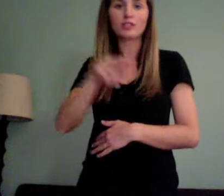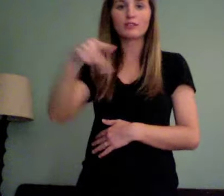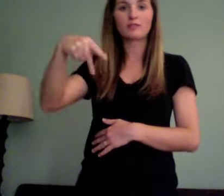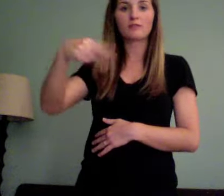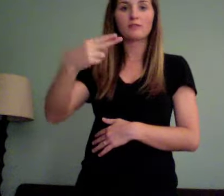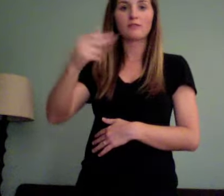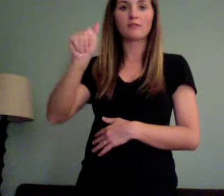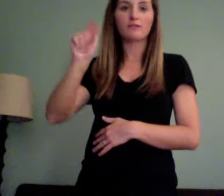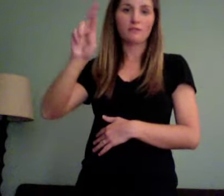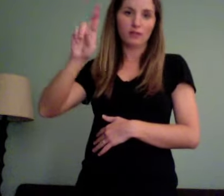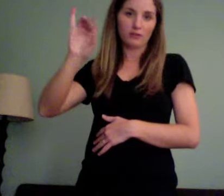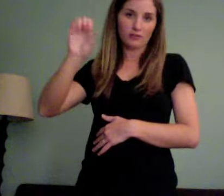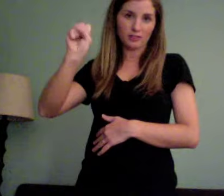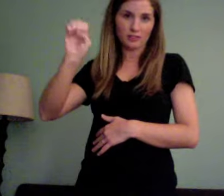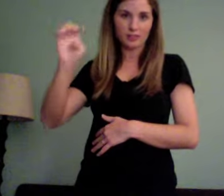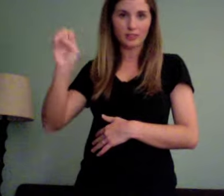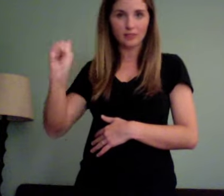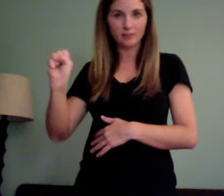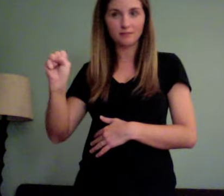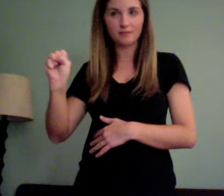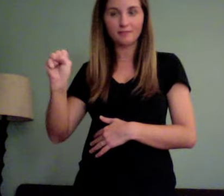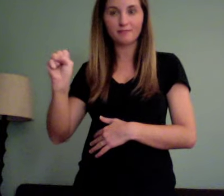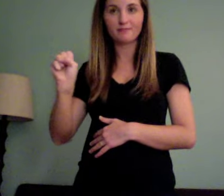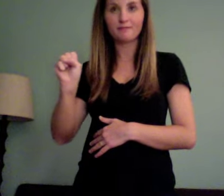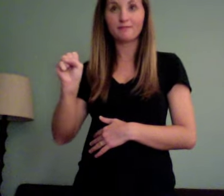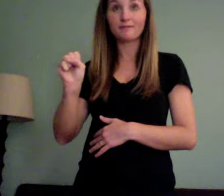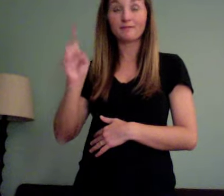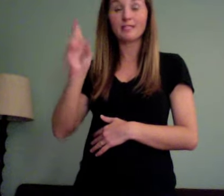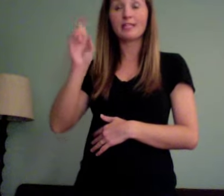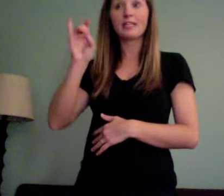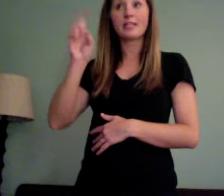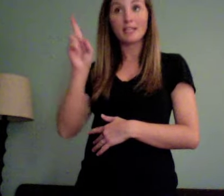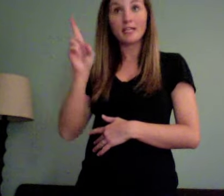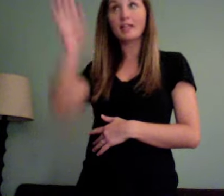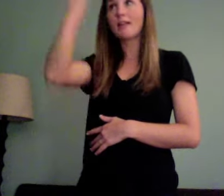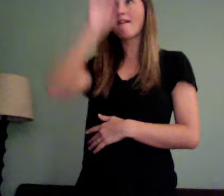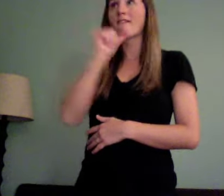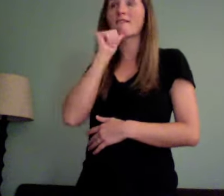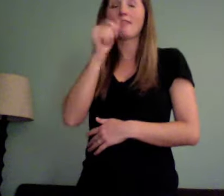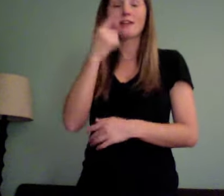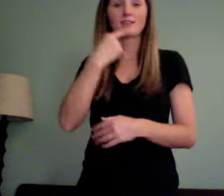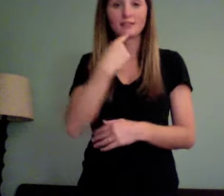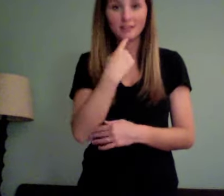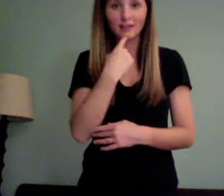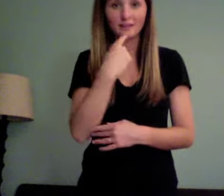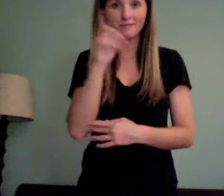say? And remind them in passages of Scripture. Because what it would do with those questions, they would always have a sting.